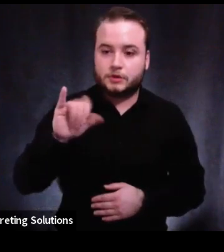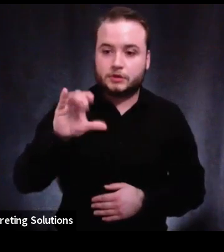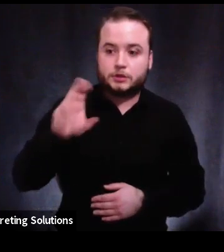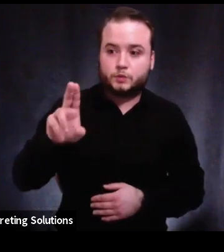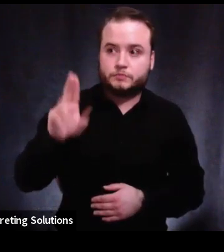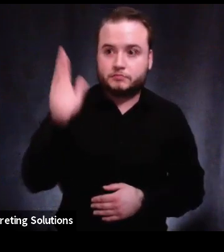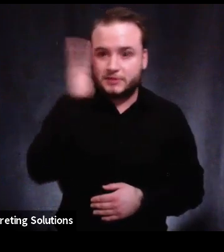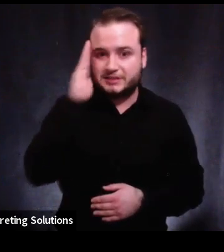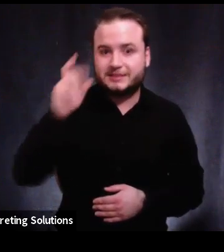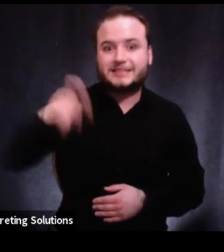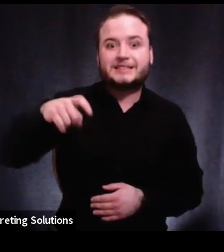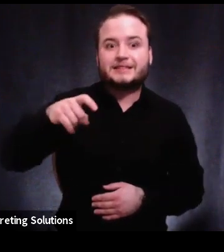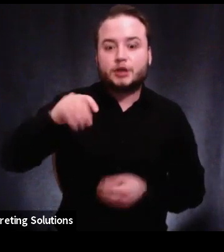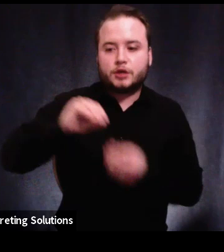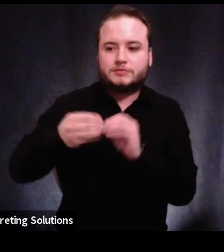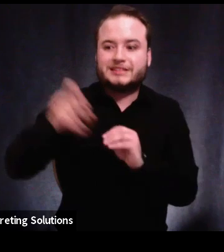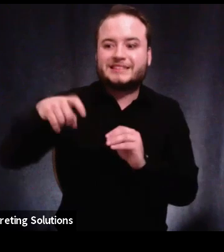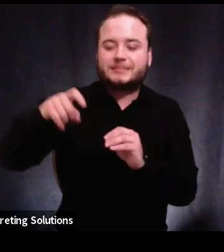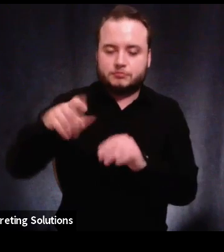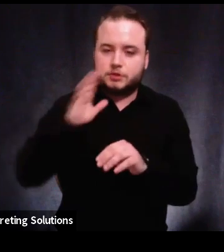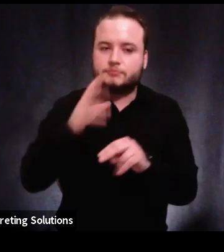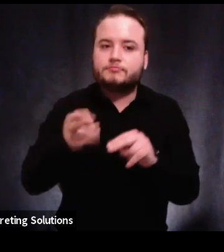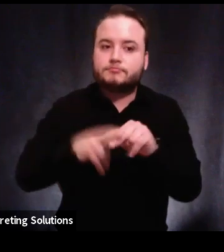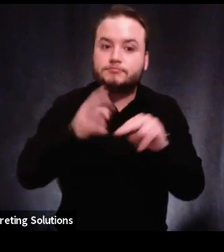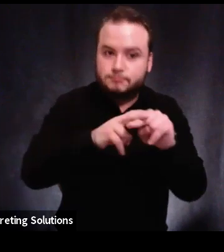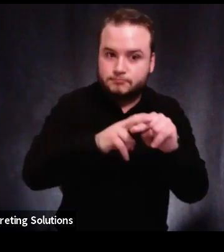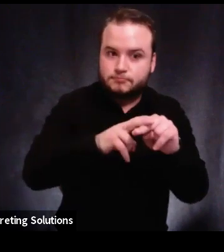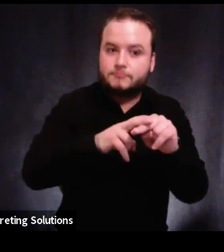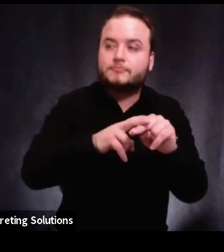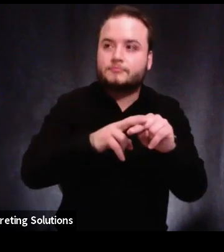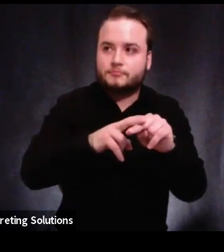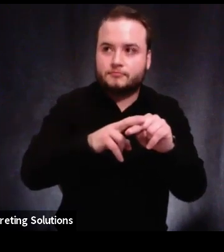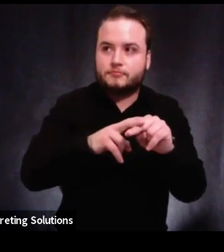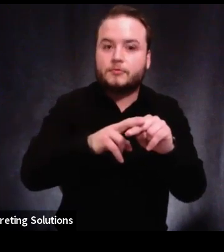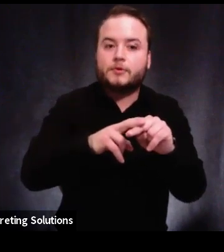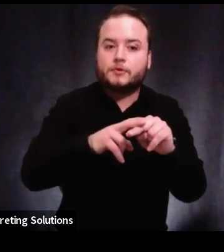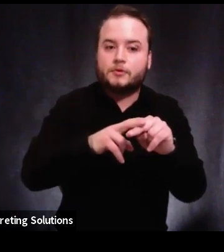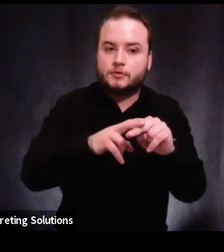with COVID will likely continue to occur.